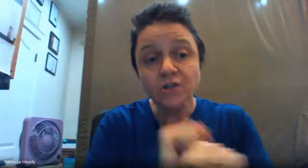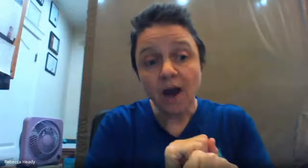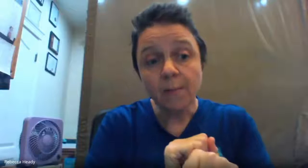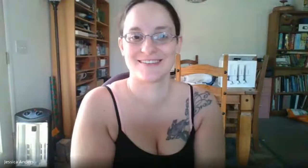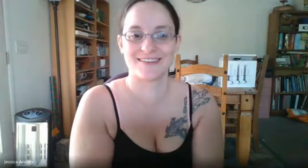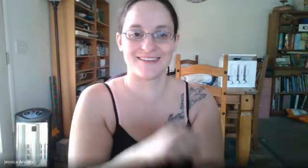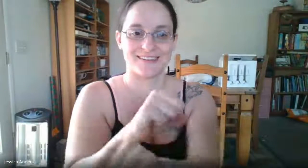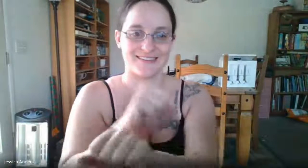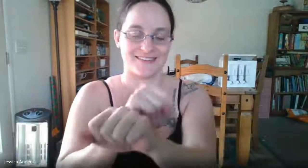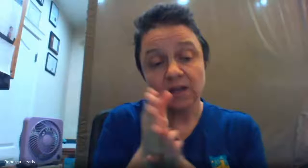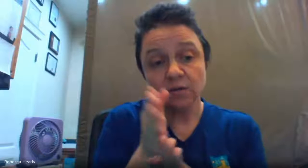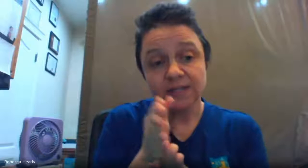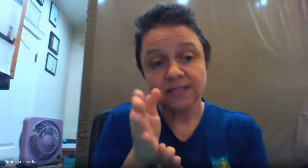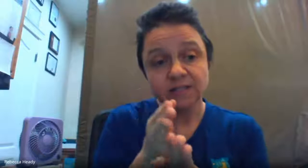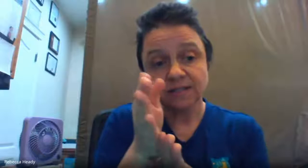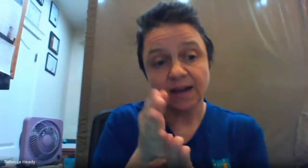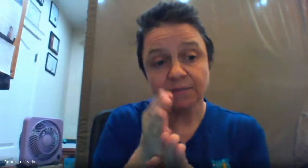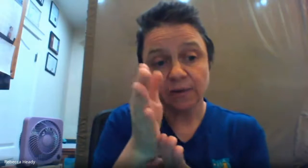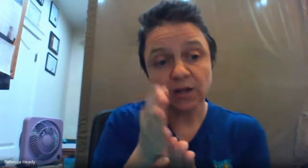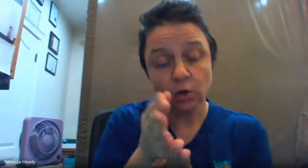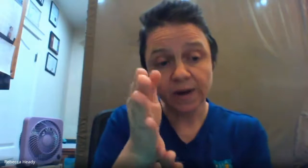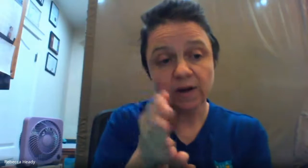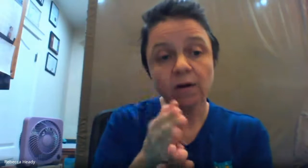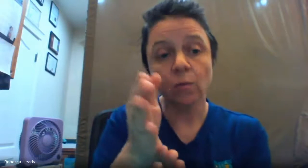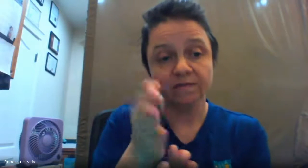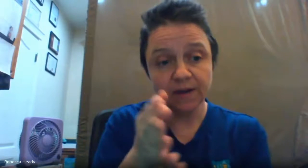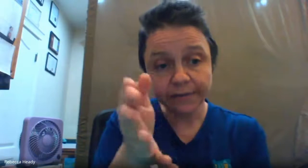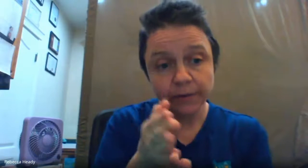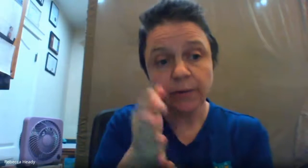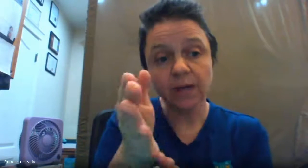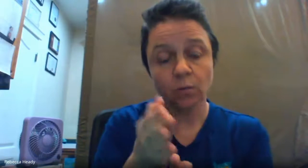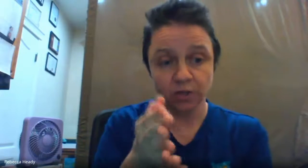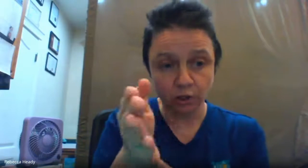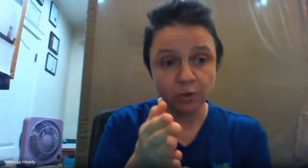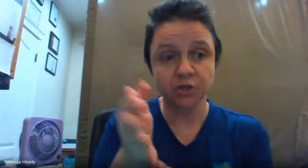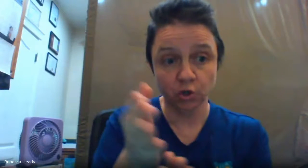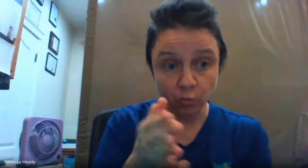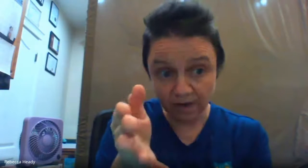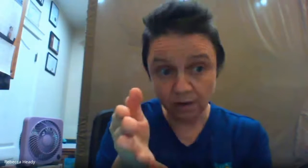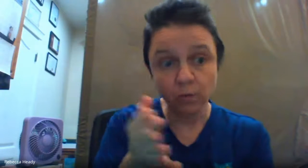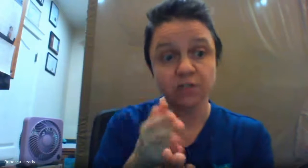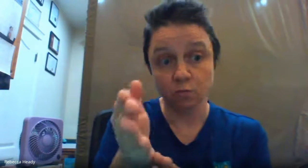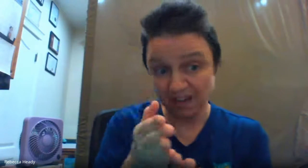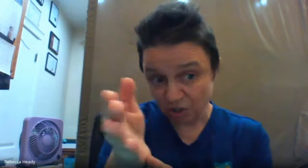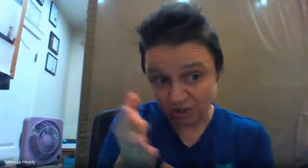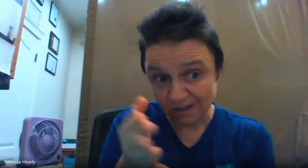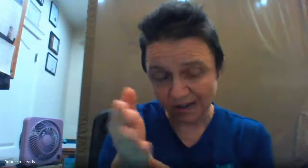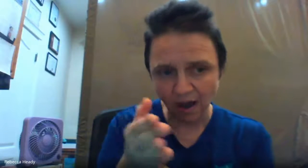is more like you can assign for like career. What field are you in? What's your career? What's your major? The college. That's